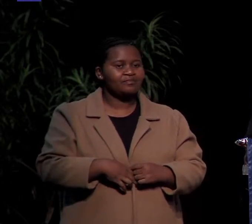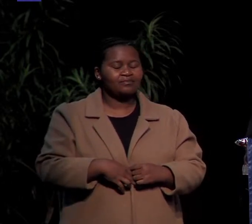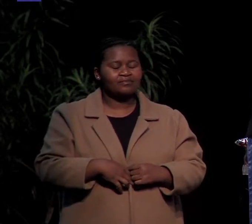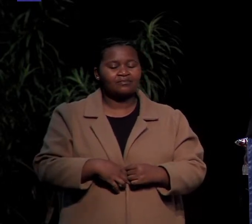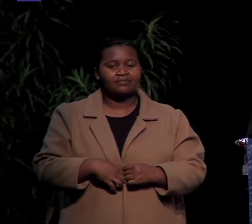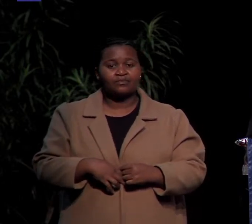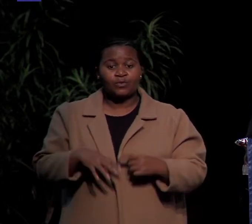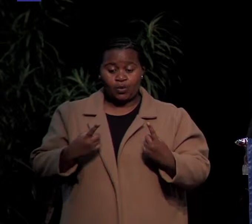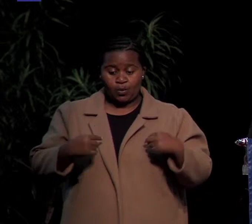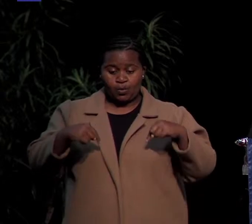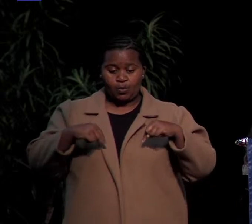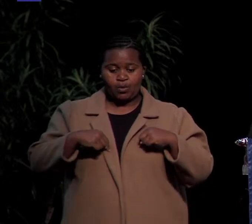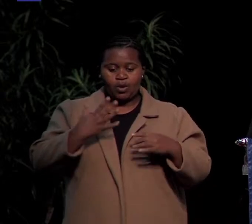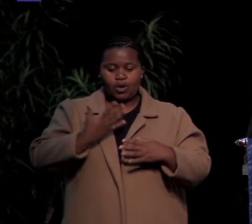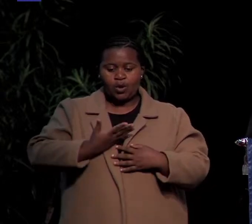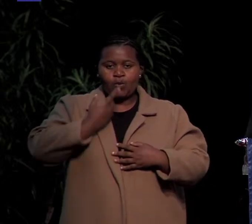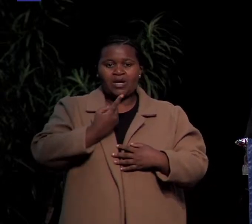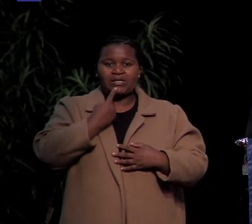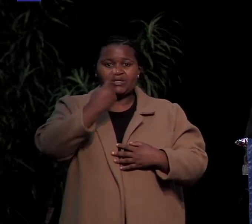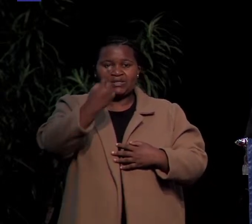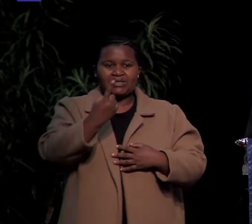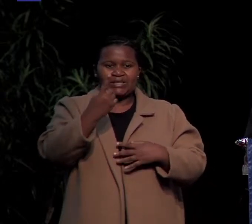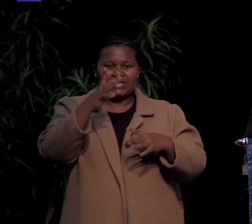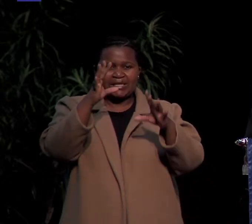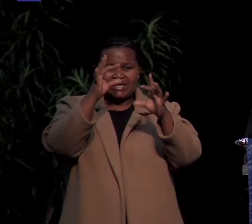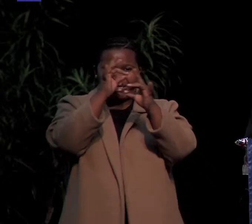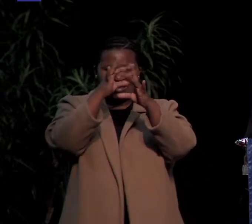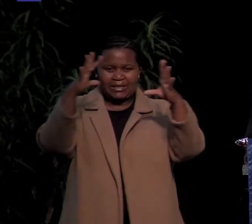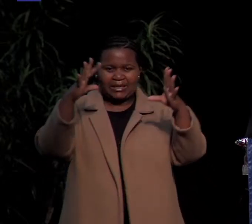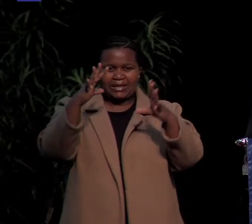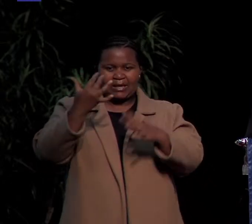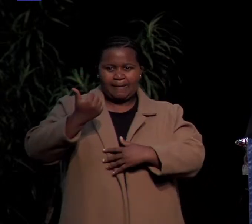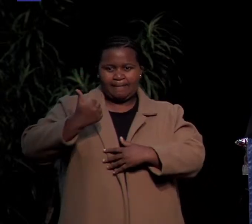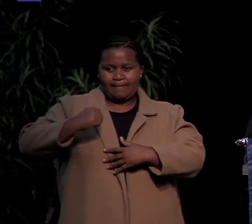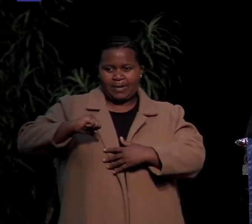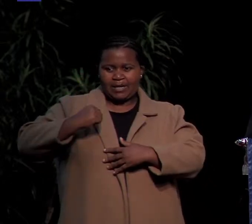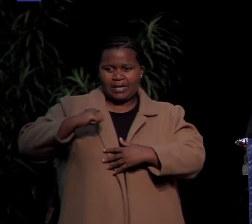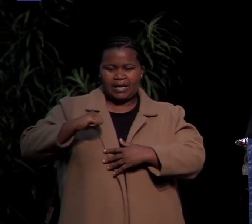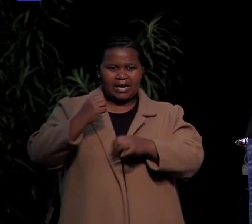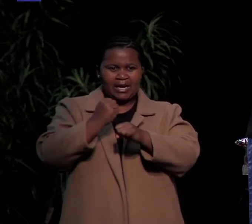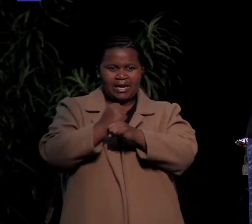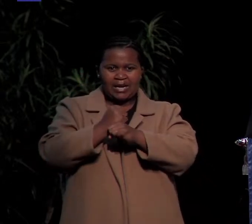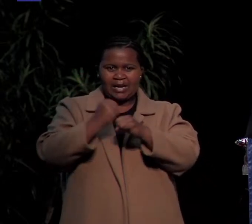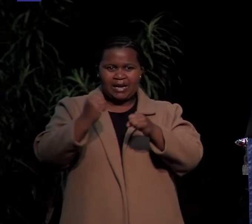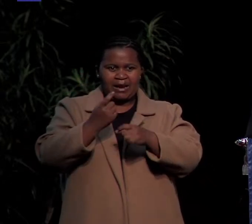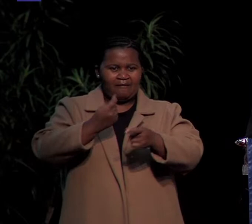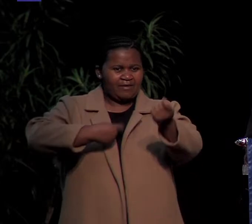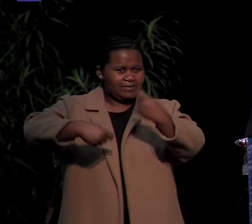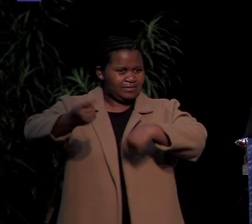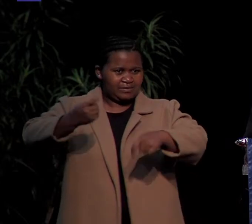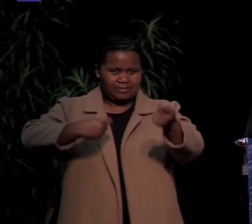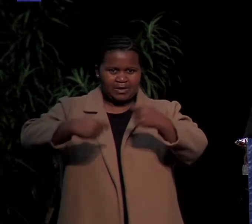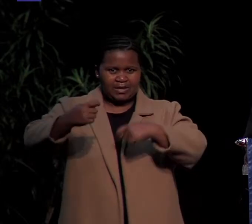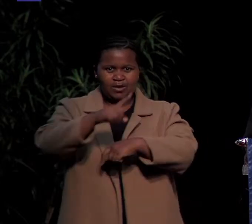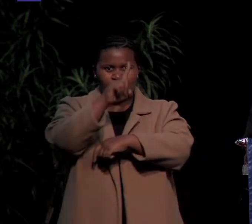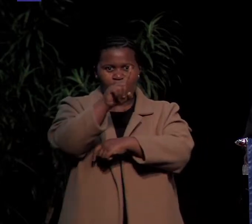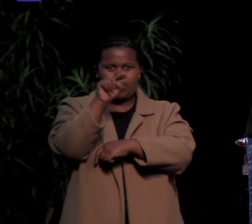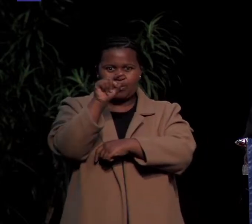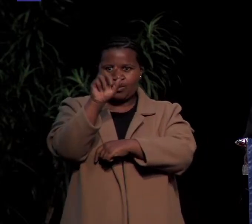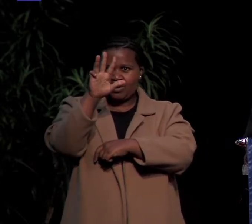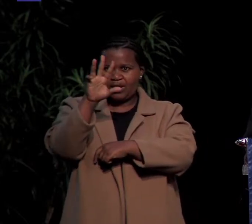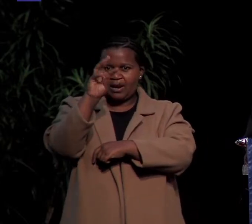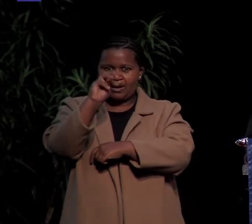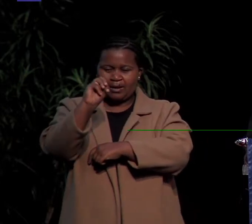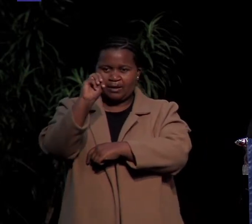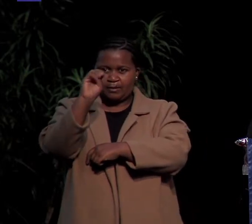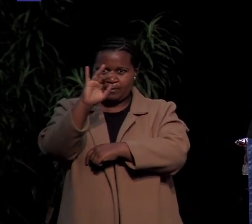We want to state categorically clear that the municipality has neither failed to spend 1.9 billion of a conditional